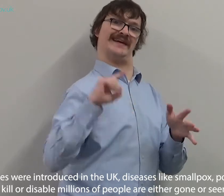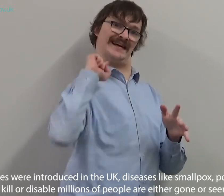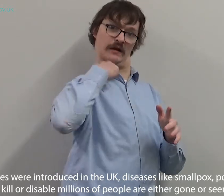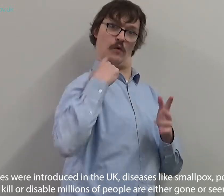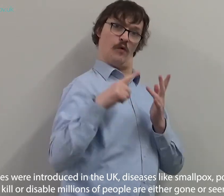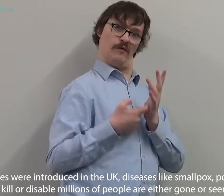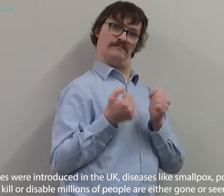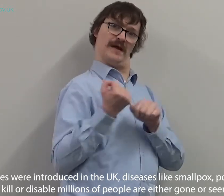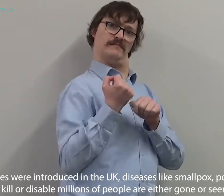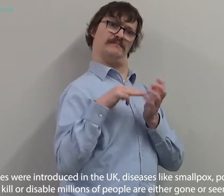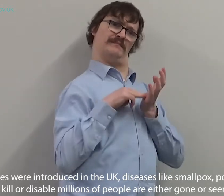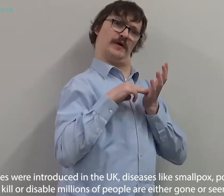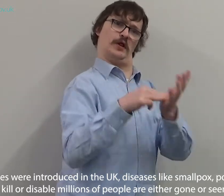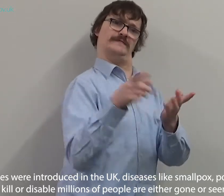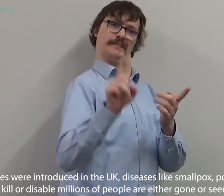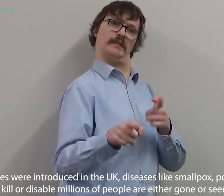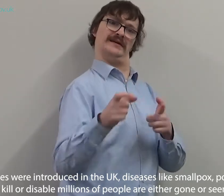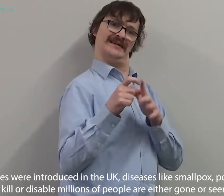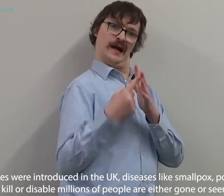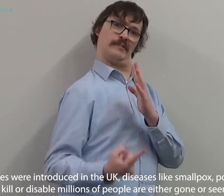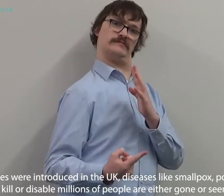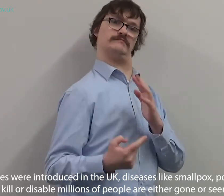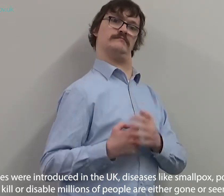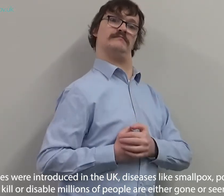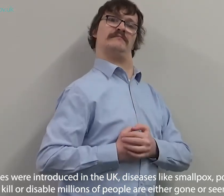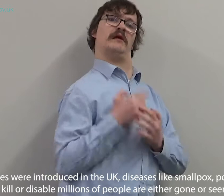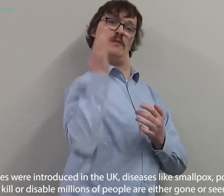or disable millions of people are either gone or seen very rarely.